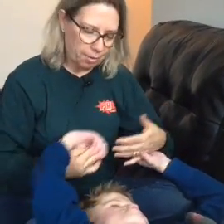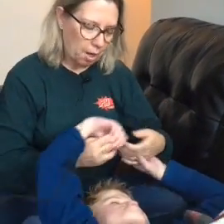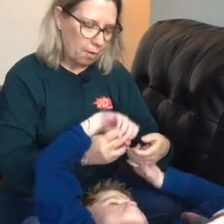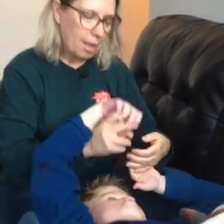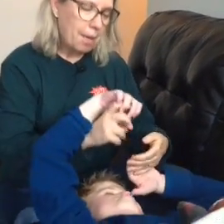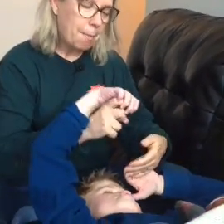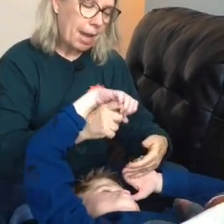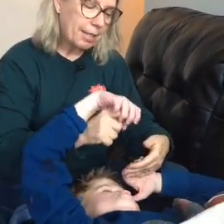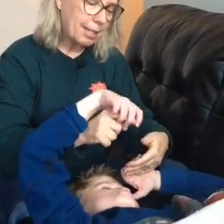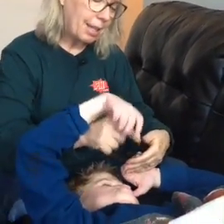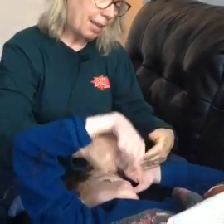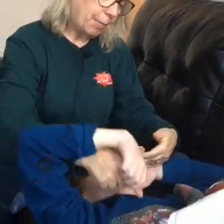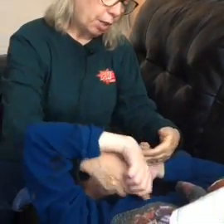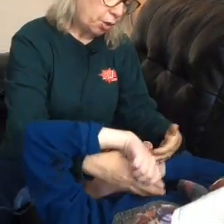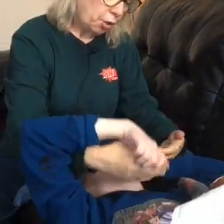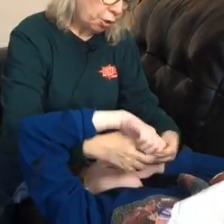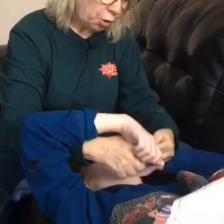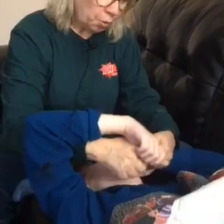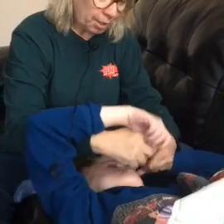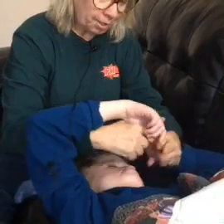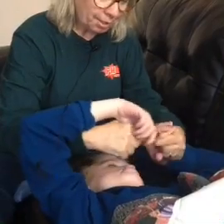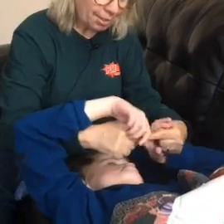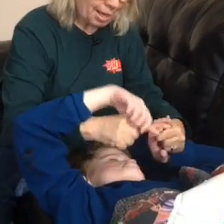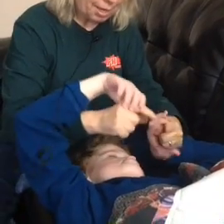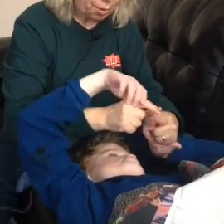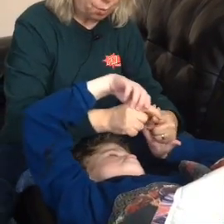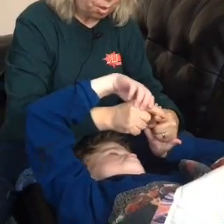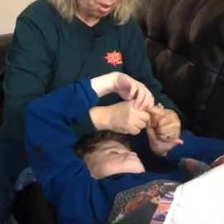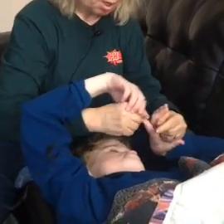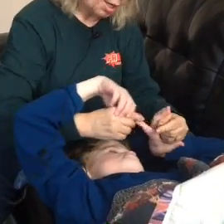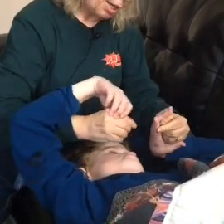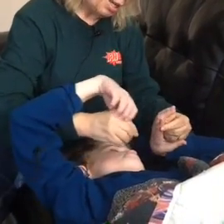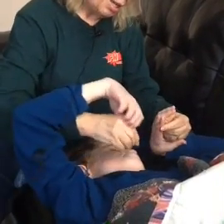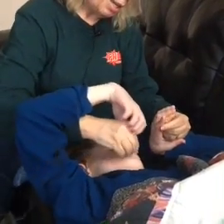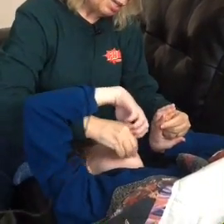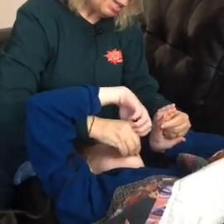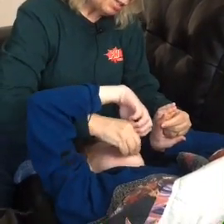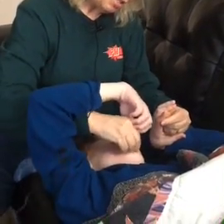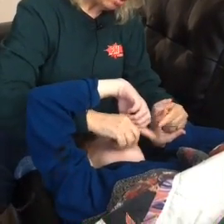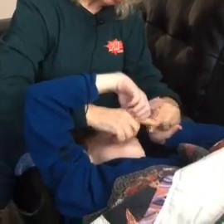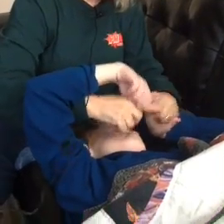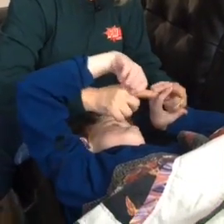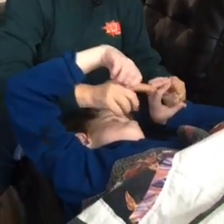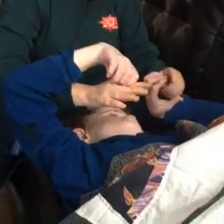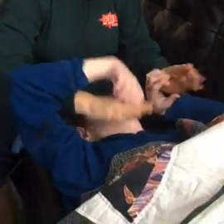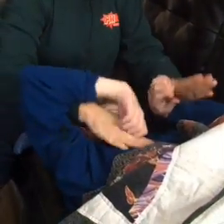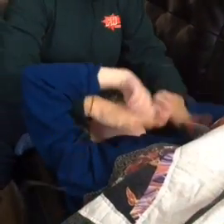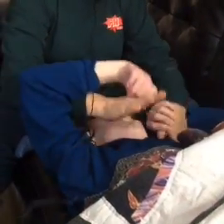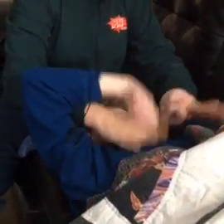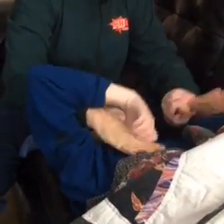So, Maxie, do you want to sign the word eat or